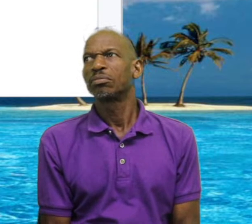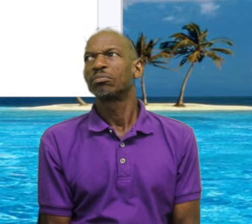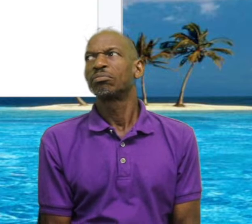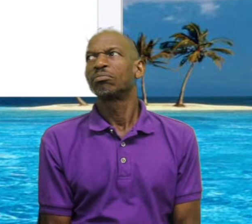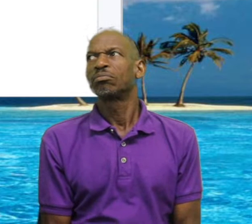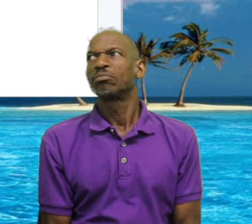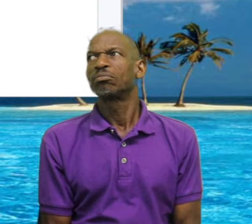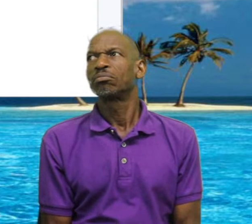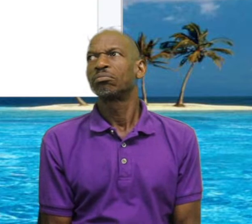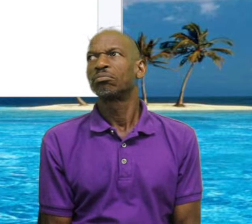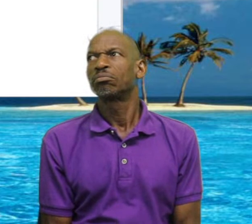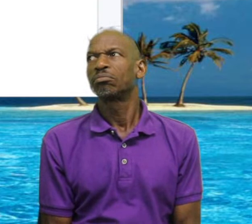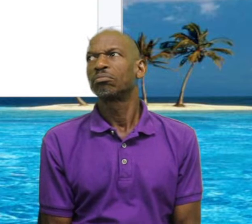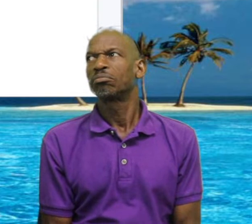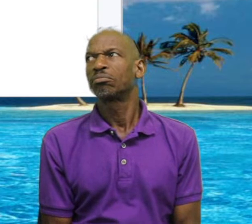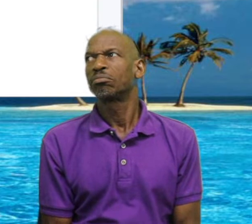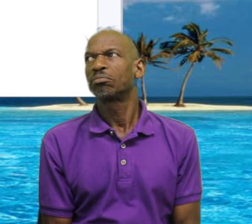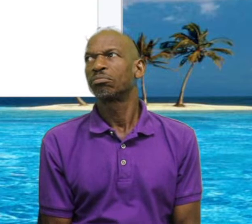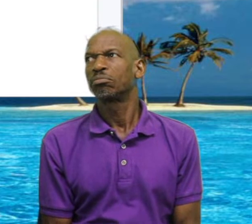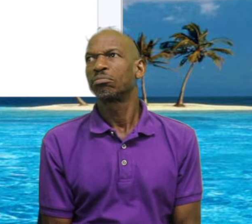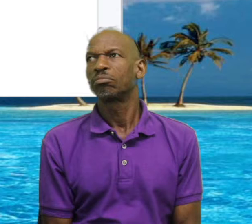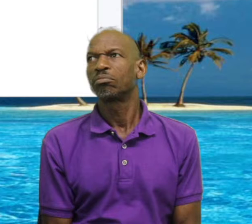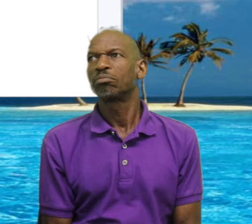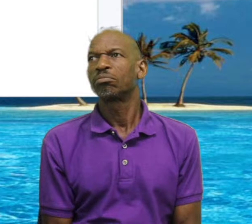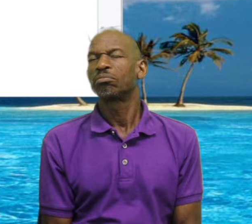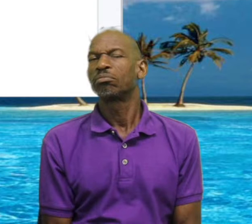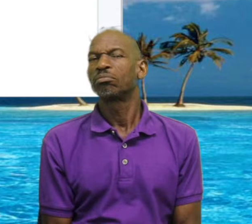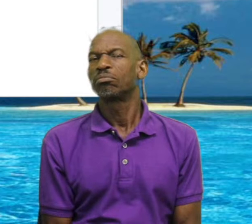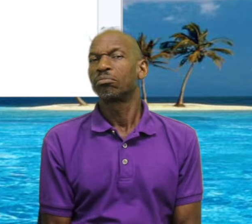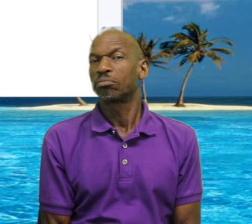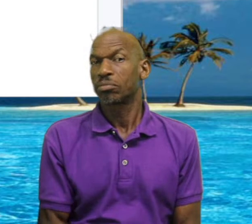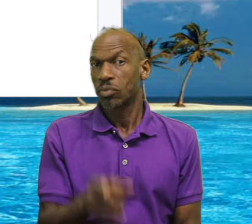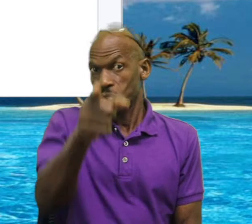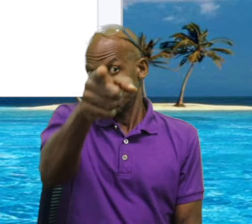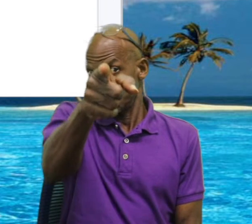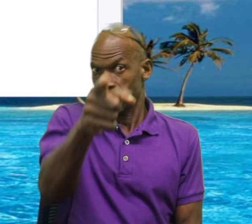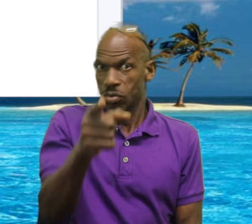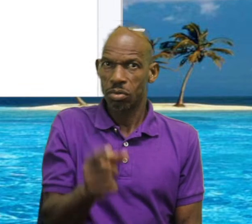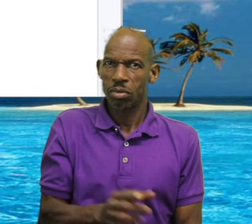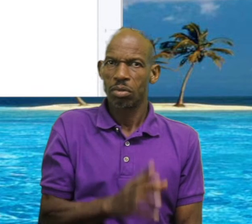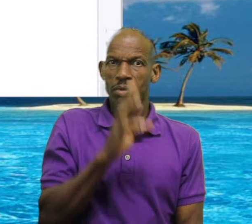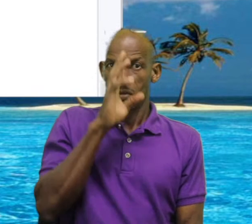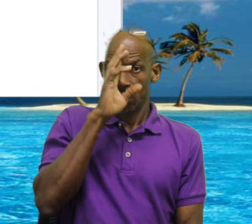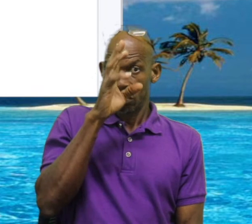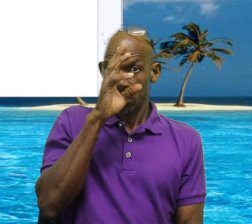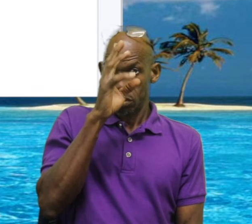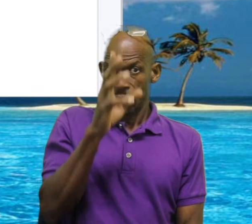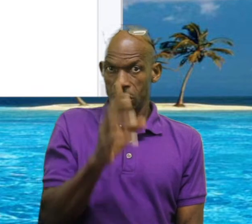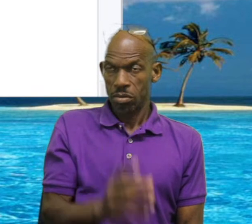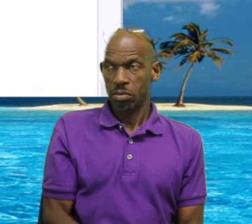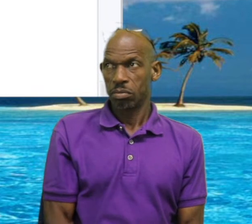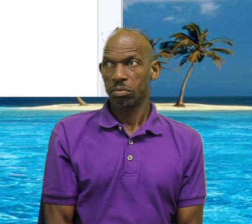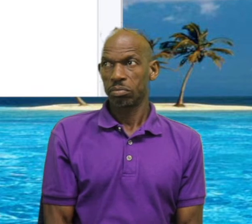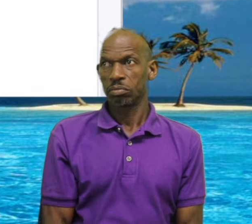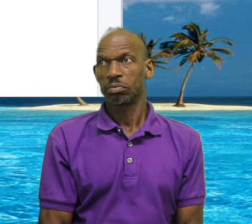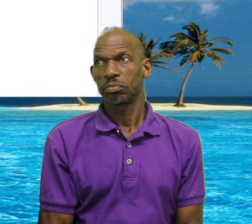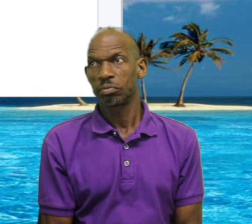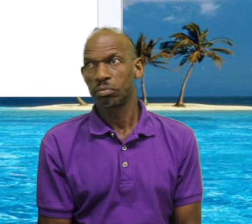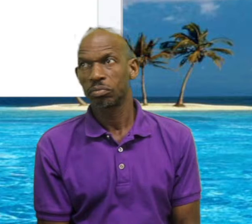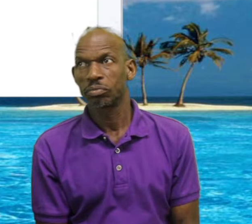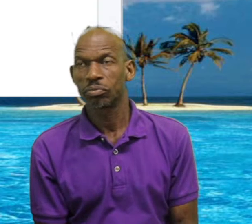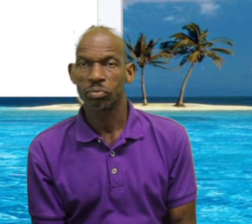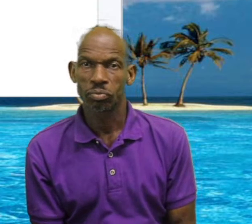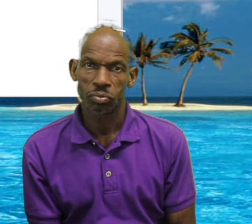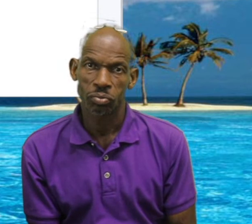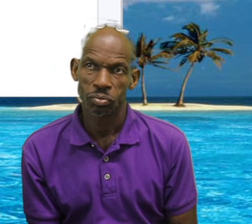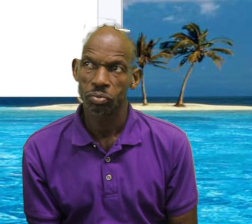So you write in sentence 1, sentence 2. So whatever you write, I'm not going to give you. You could either write,